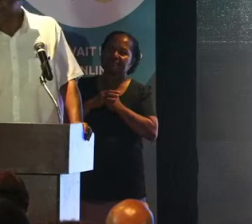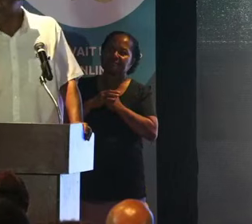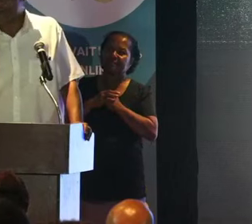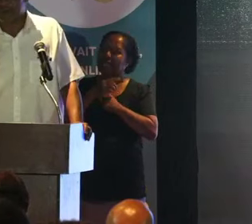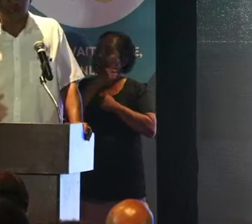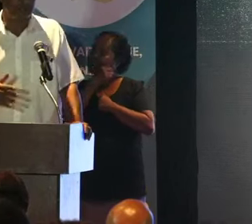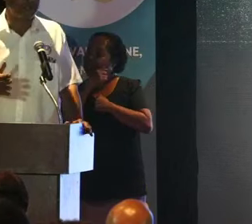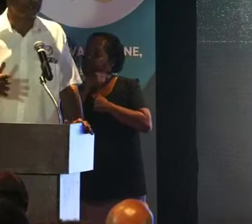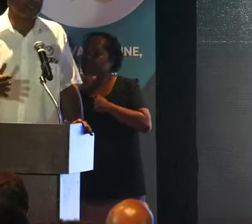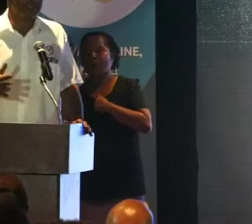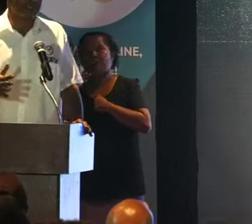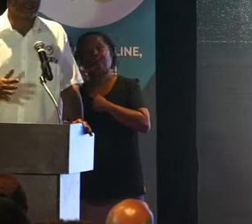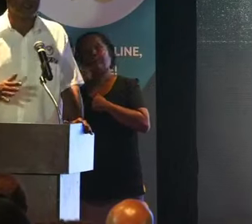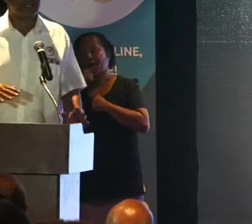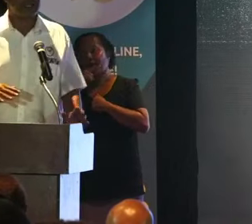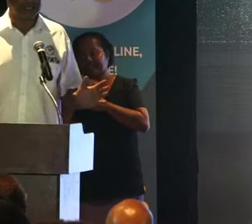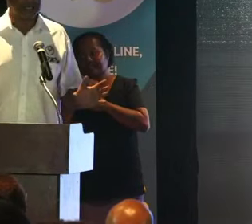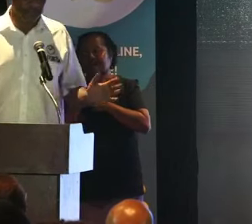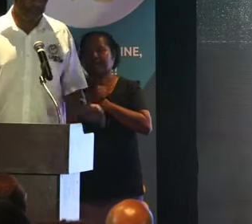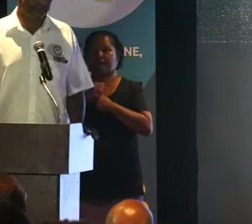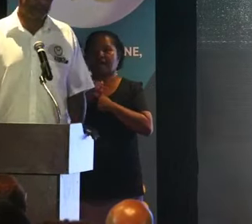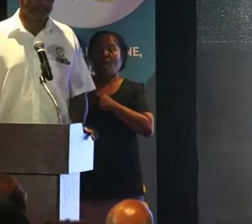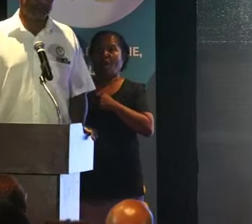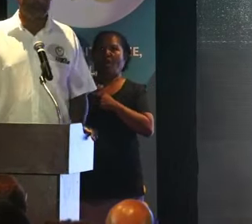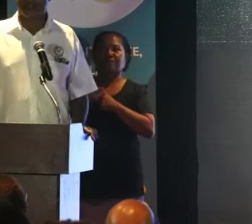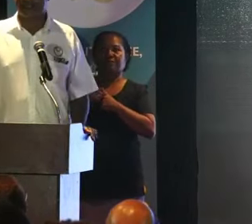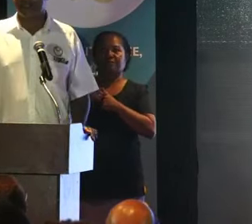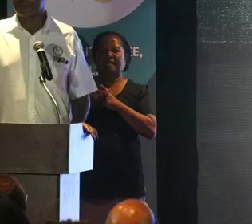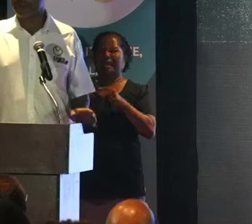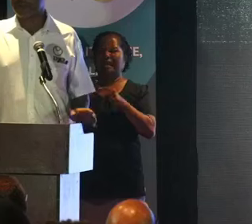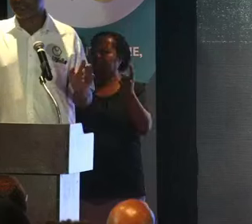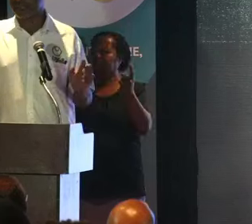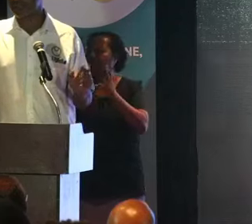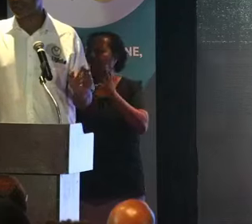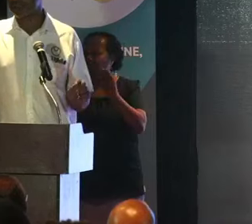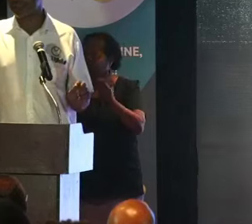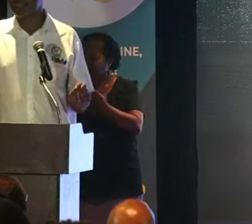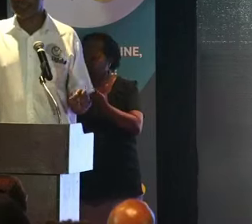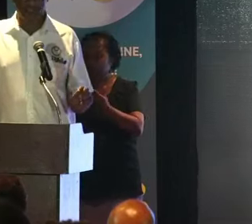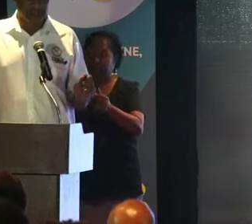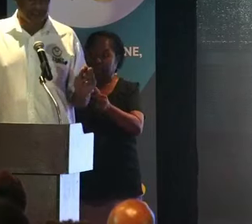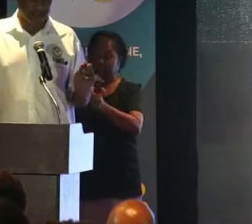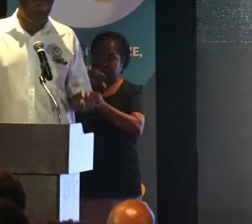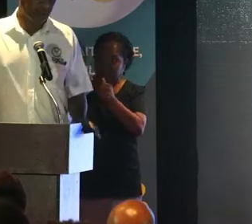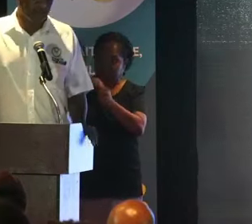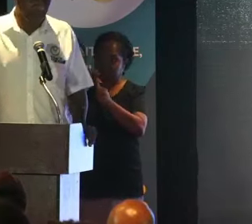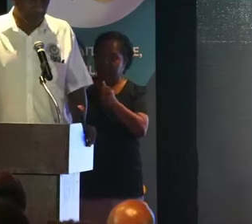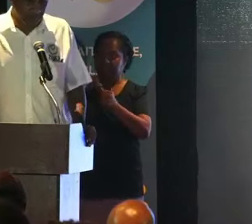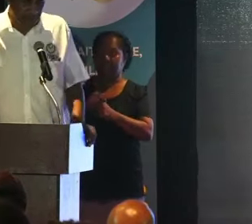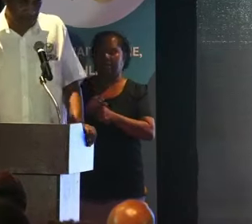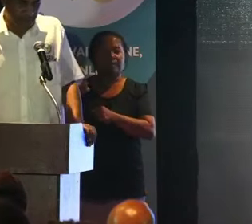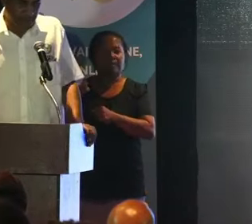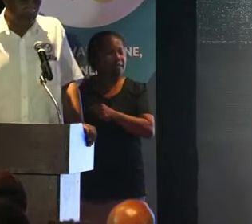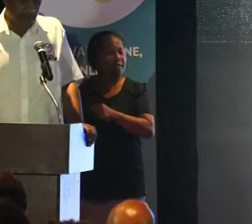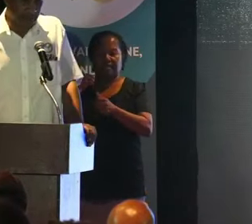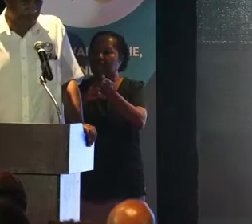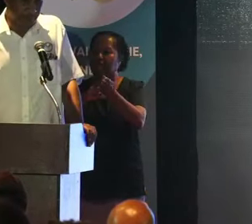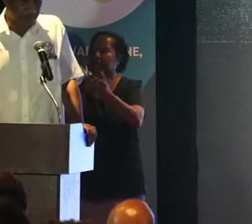girls only, or boys only, or it can be a club. So an association is a non-government